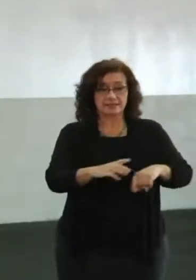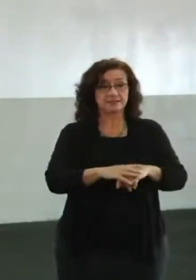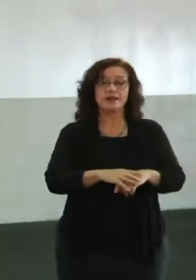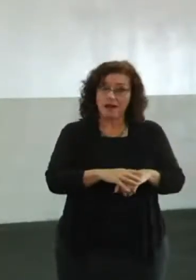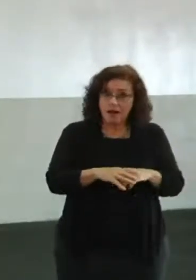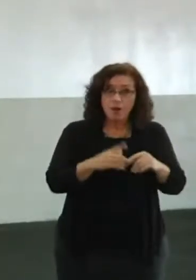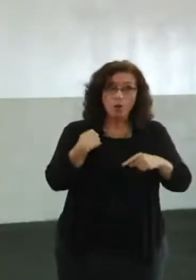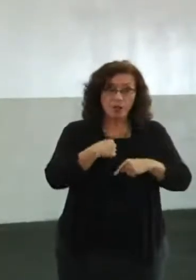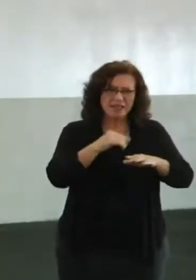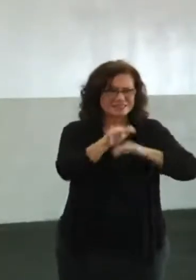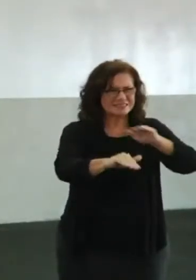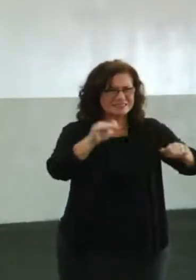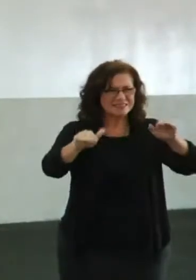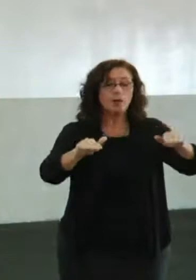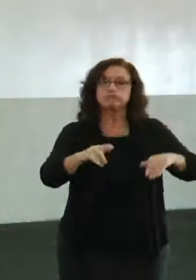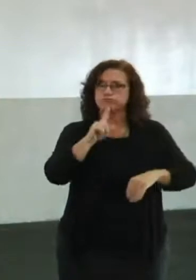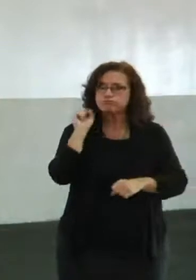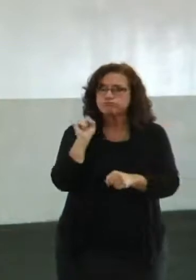number of tests here today.